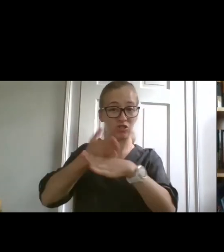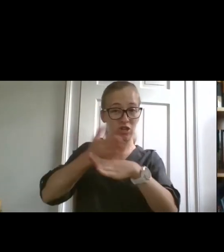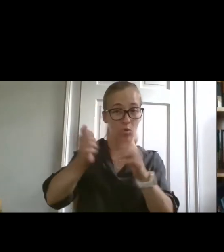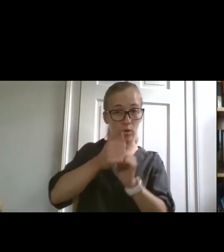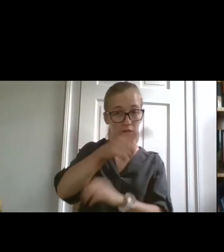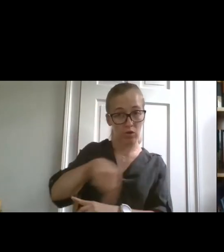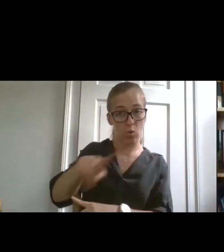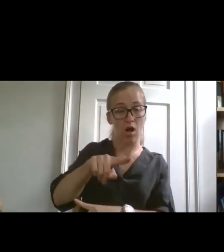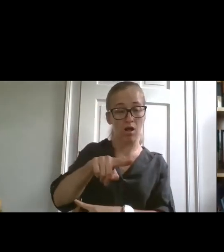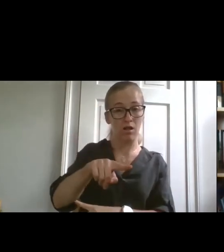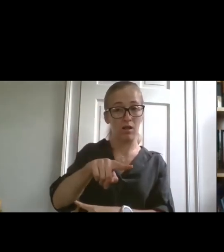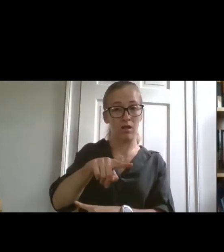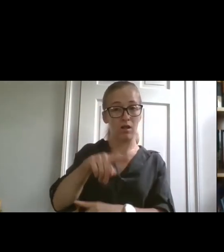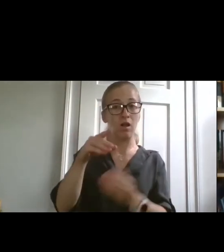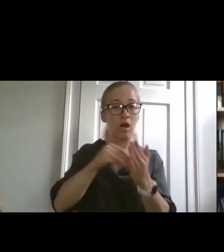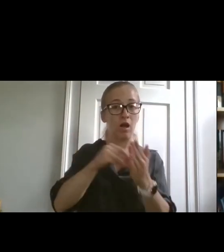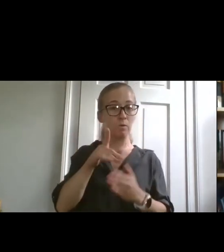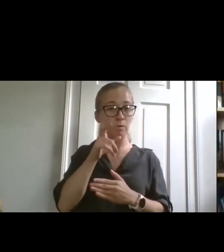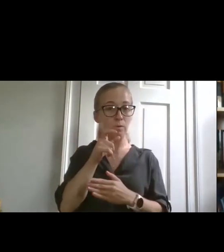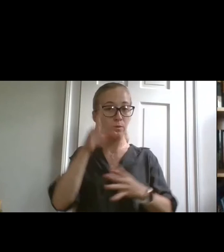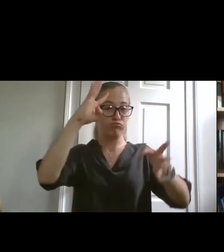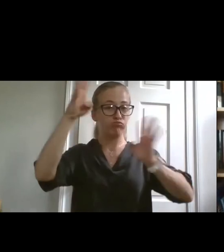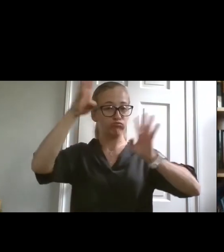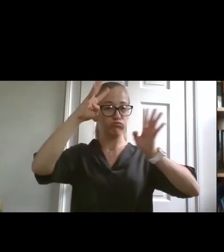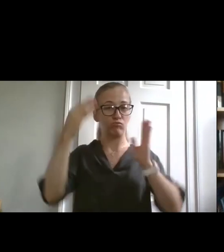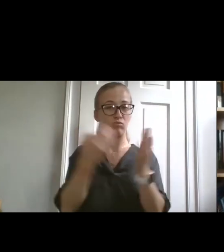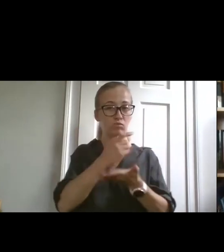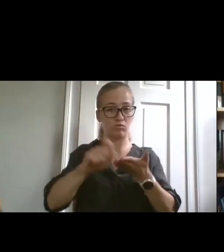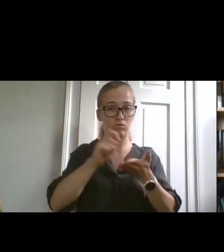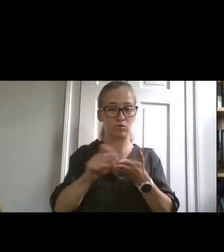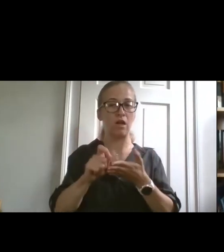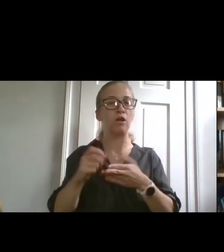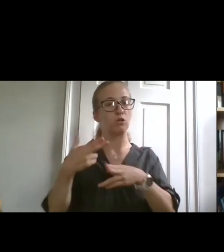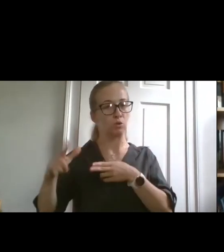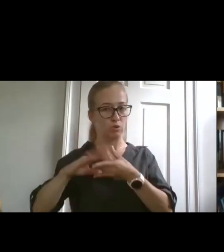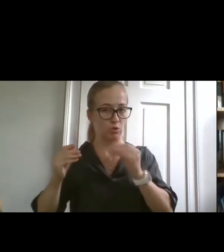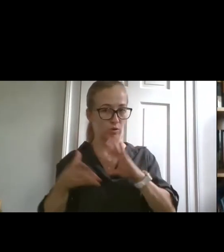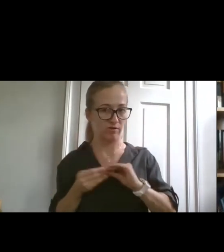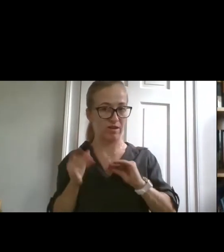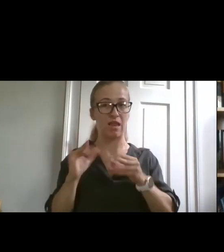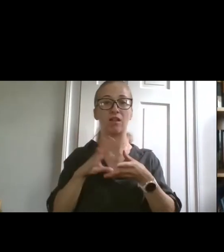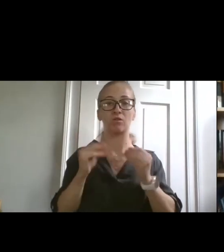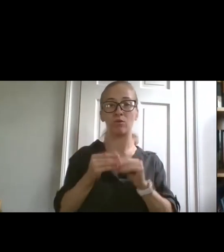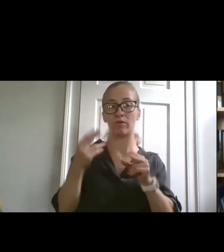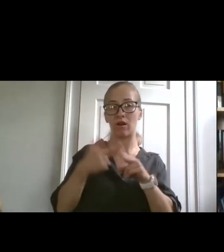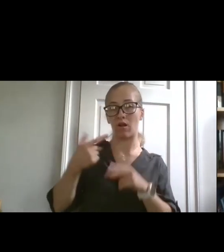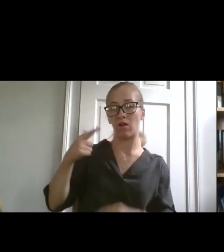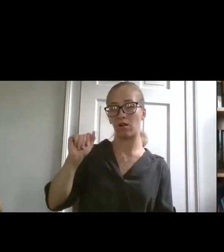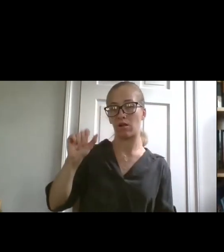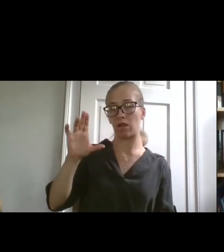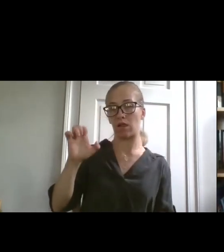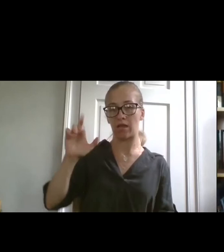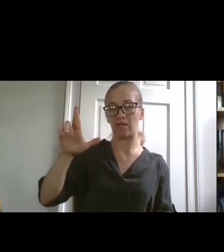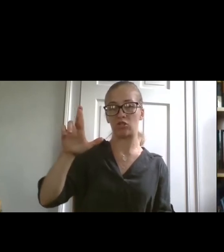all, students who are generating new writing, a short story. So this story is called The Glacier. And